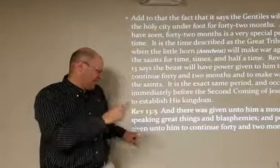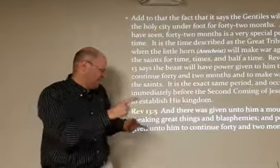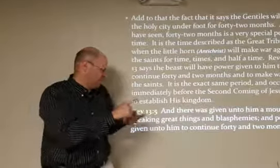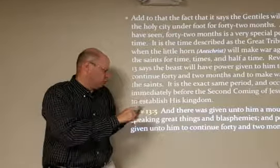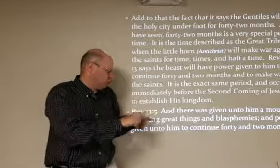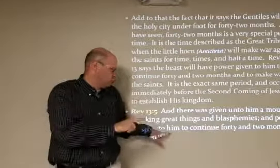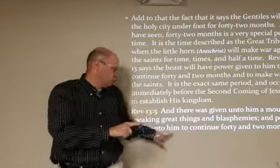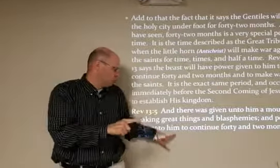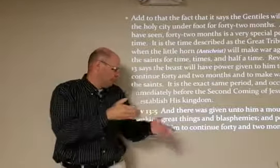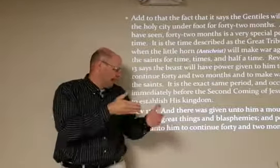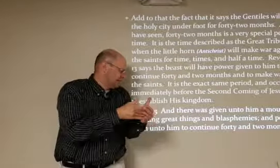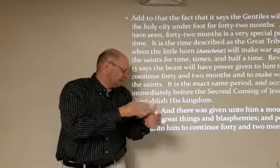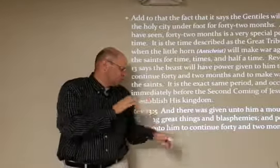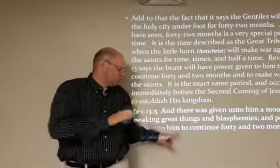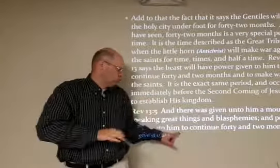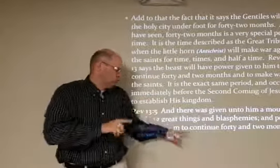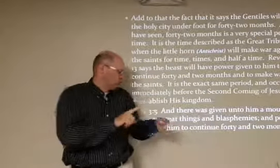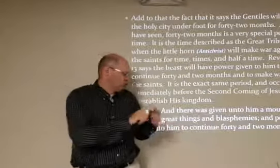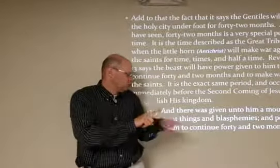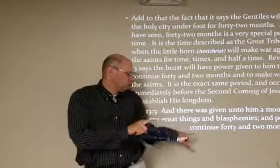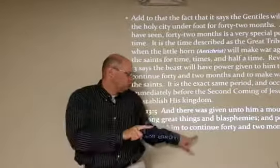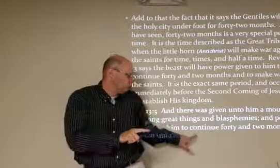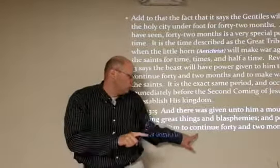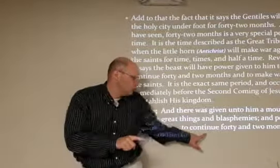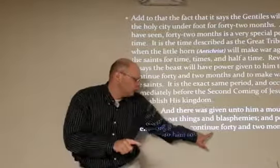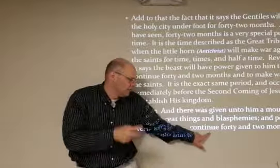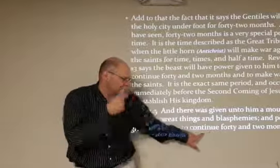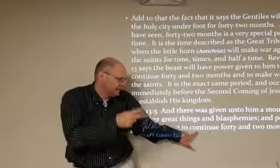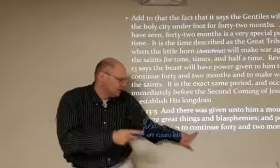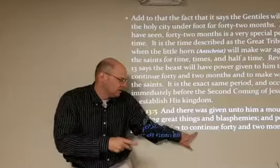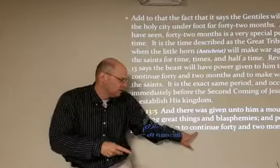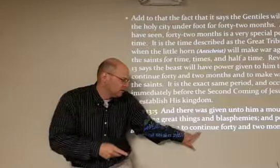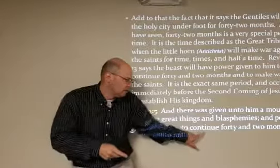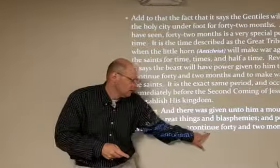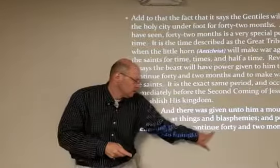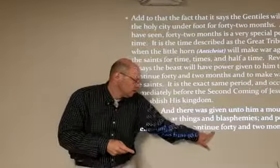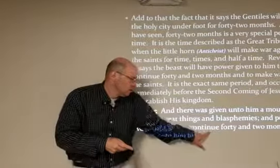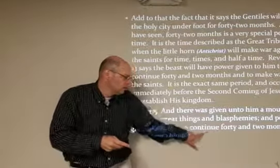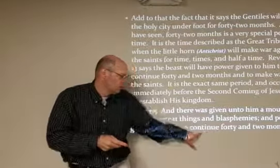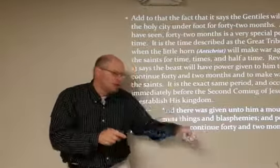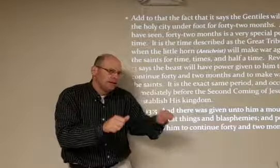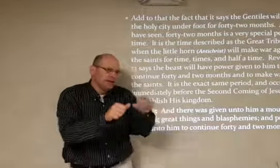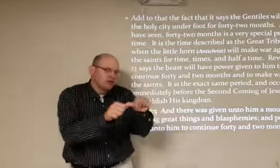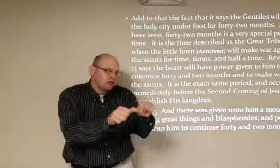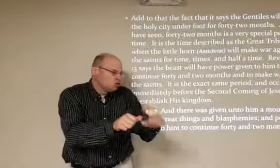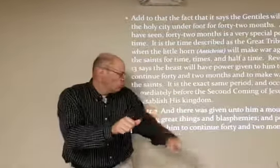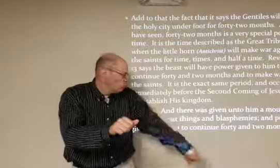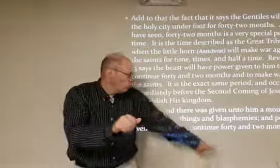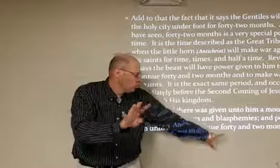"And power was given unto him to continue 42 months. Again, Revelation 13 and